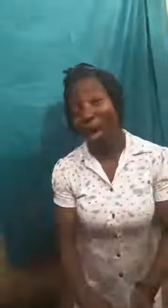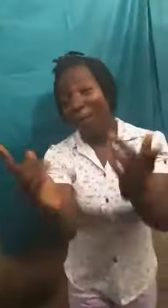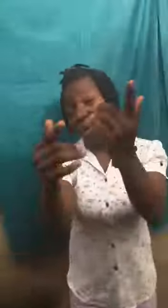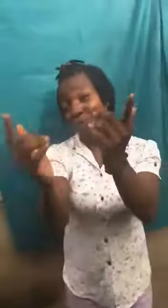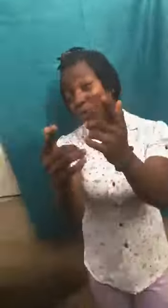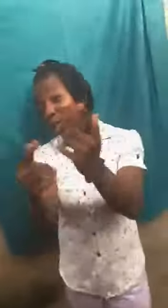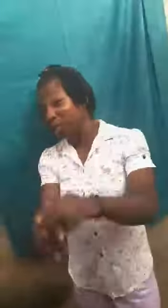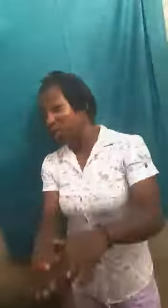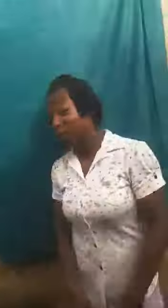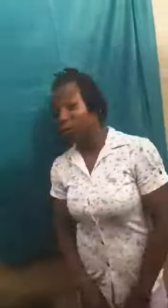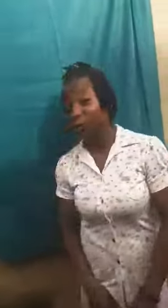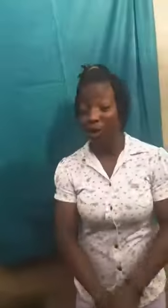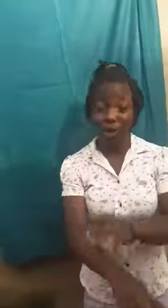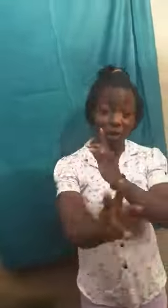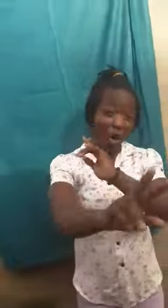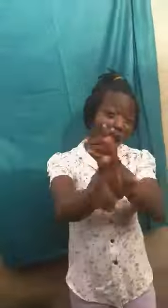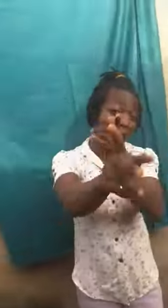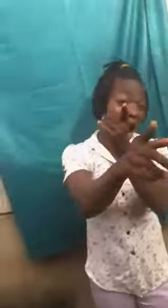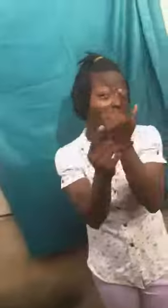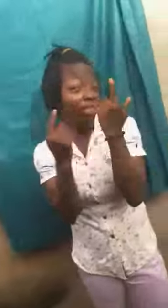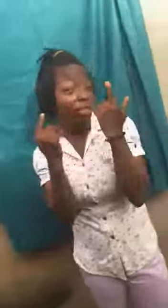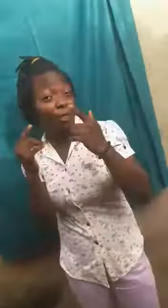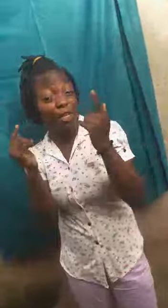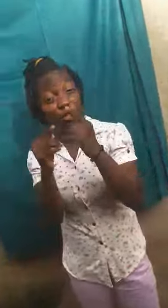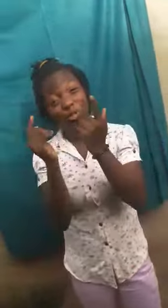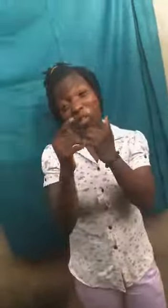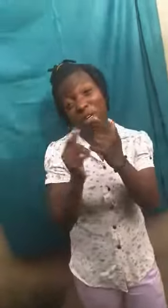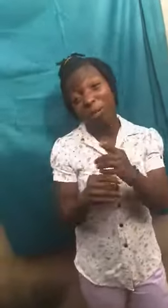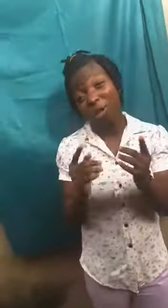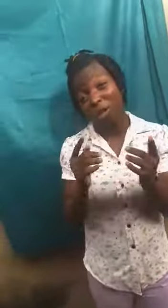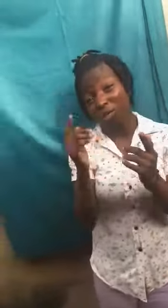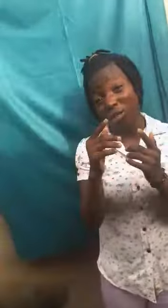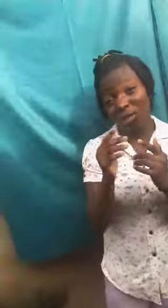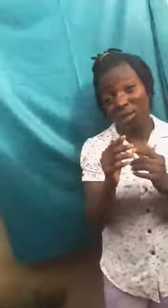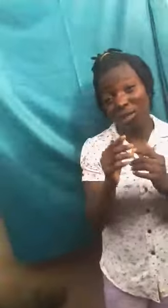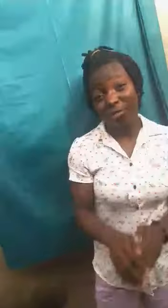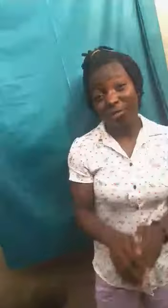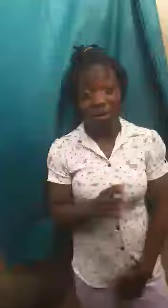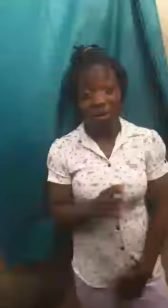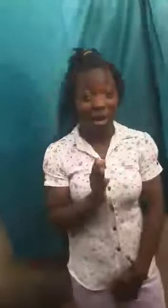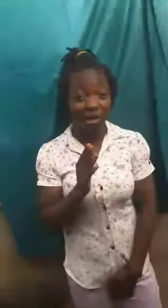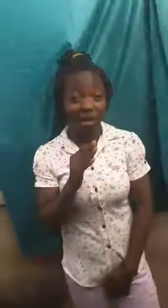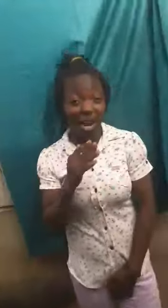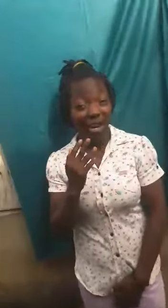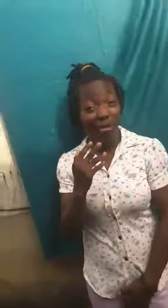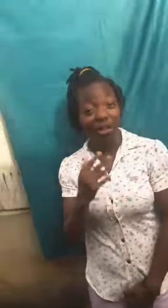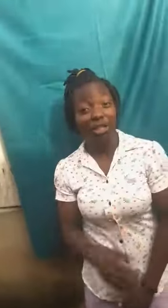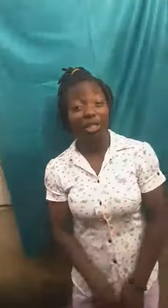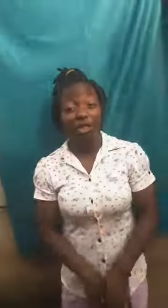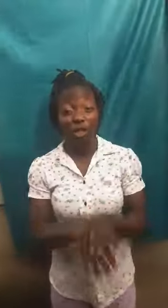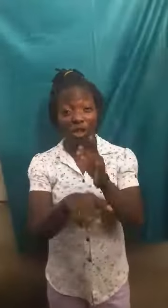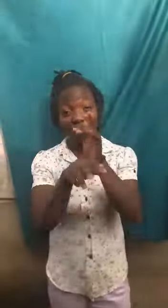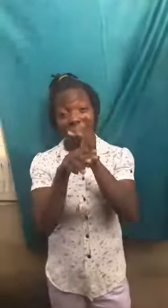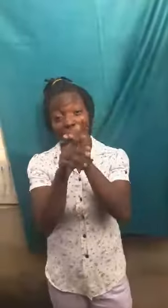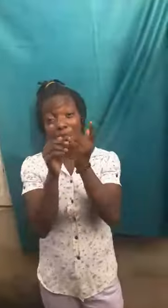People when all they feed you. Always the first to talk about in your life. Look at the irony. Shame you for